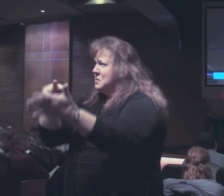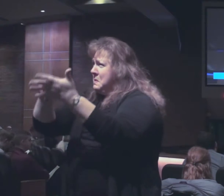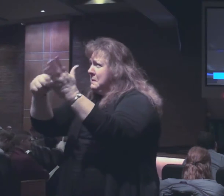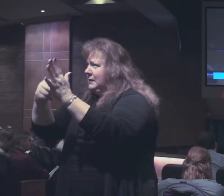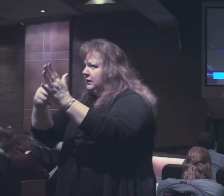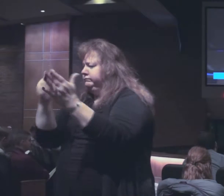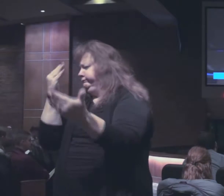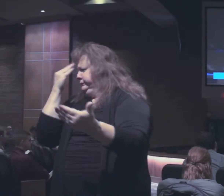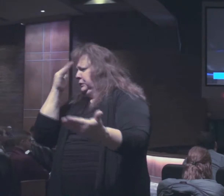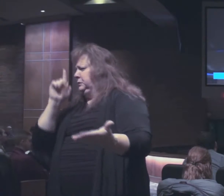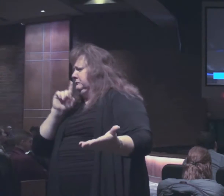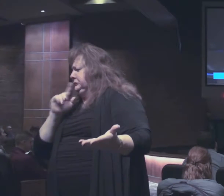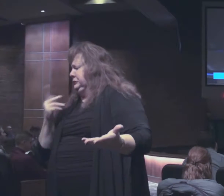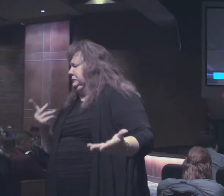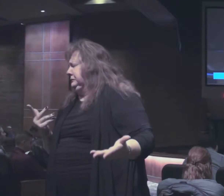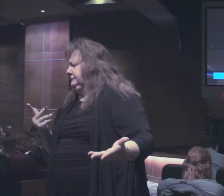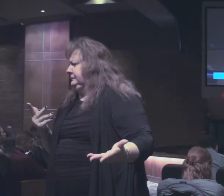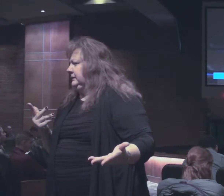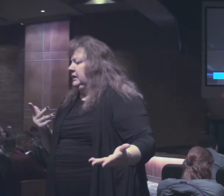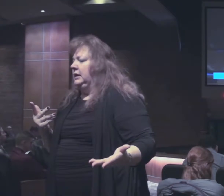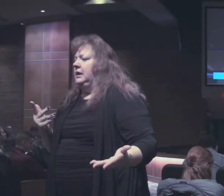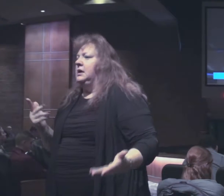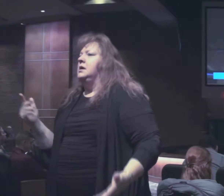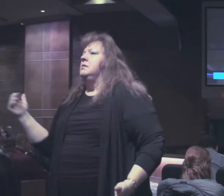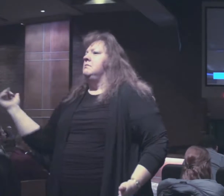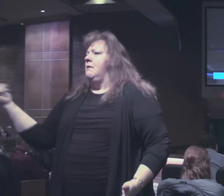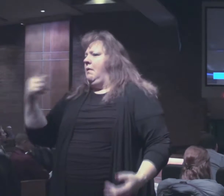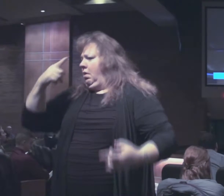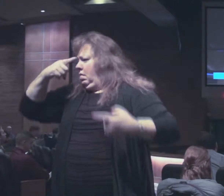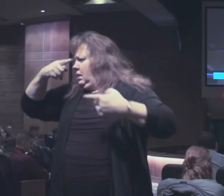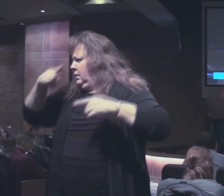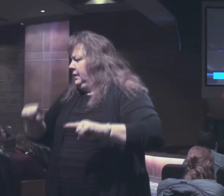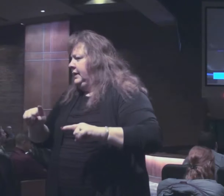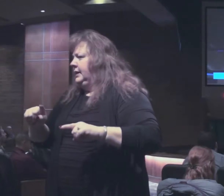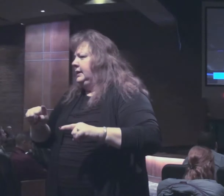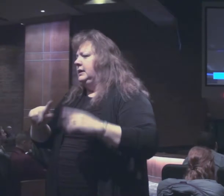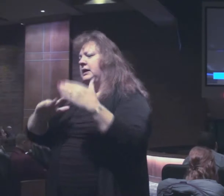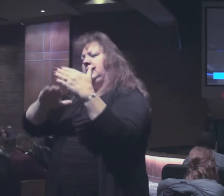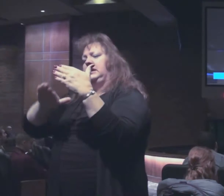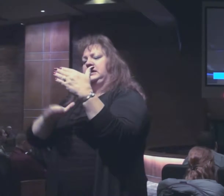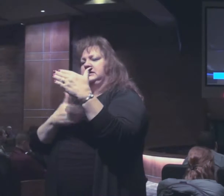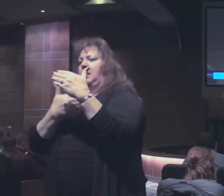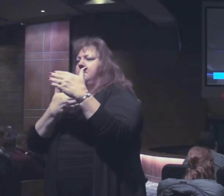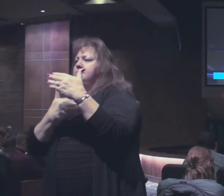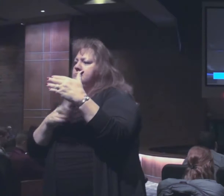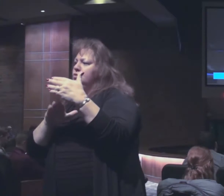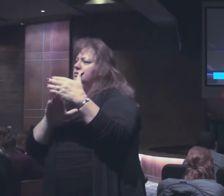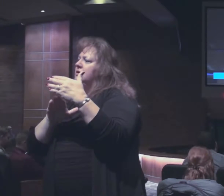it means. About everybody's agreed it's some kind of musical